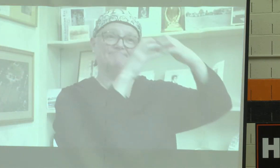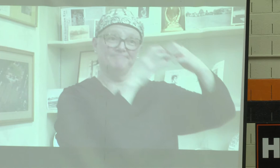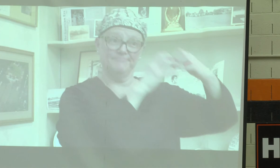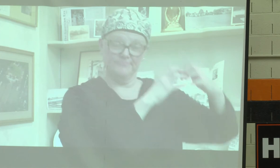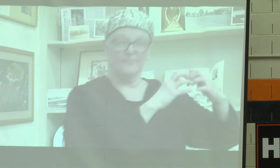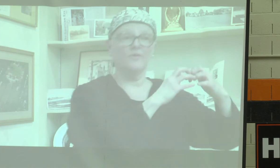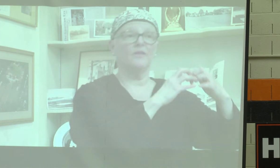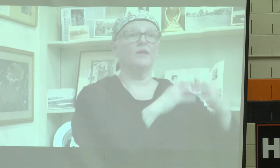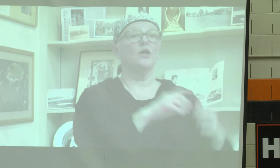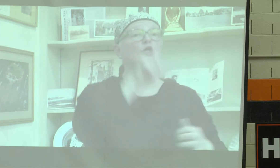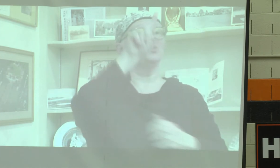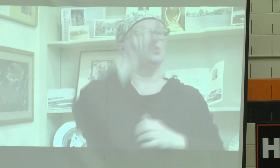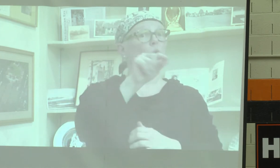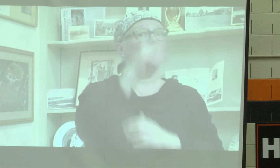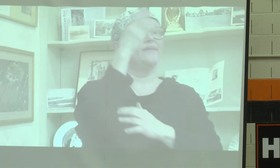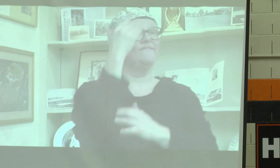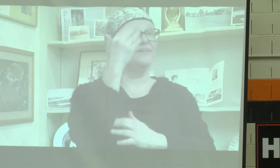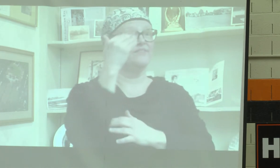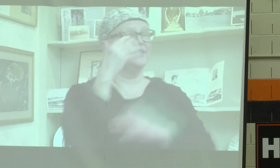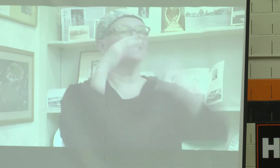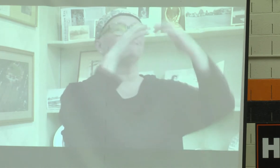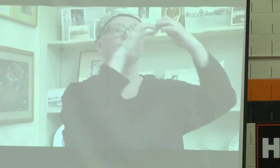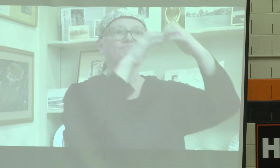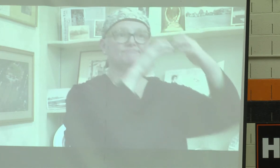it had been in existence for almost 100 years.